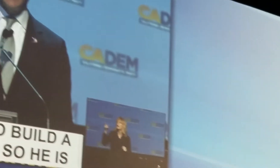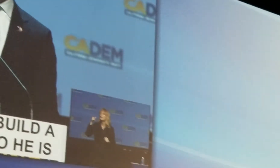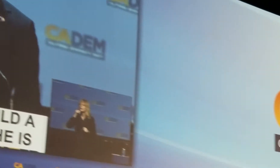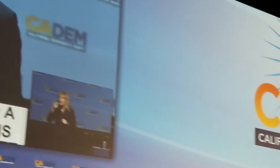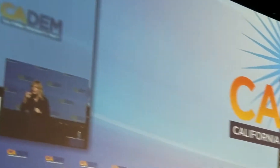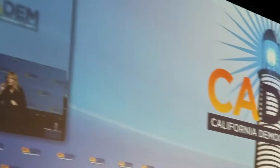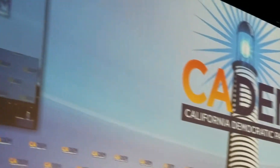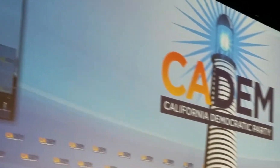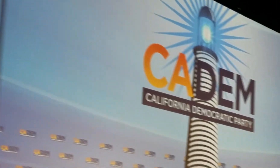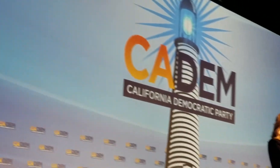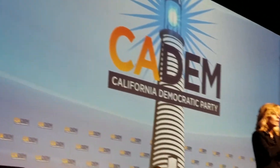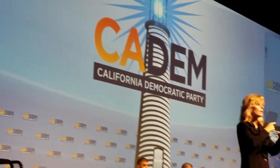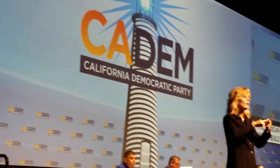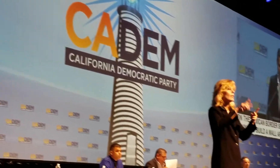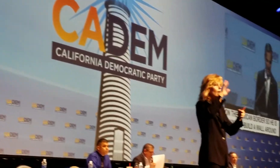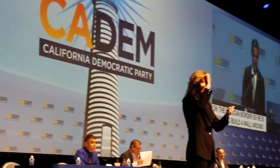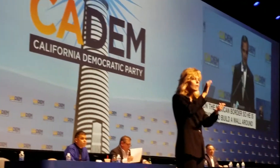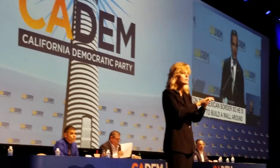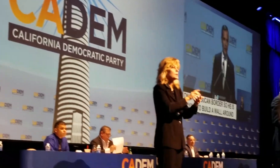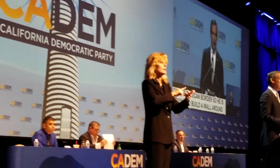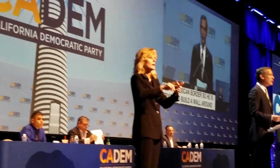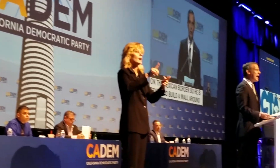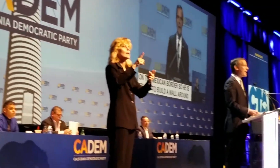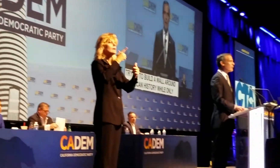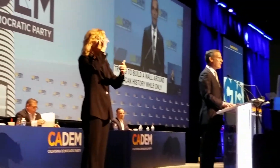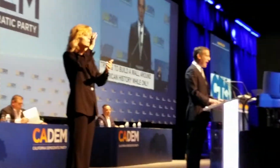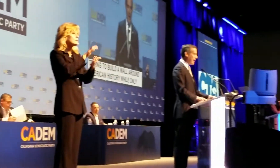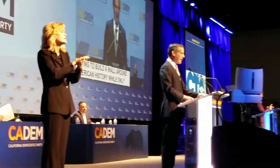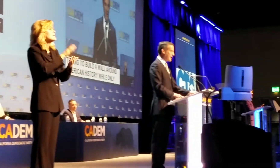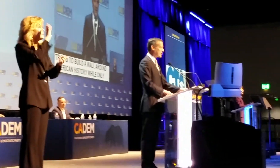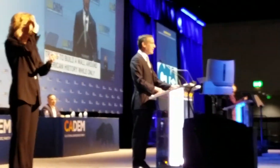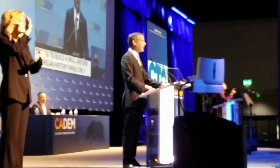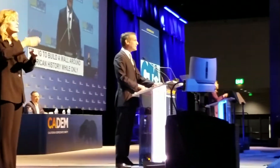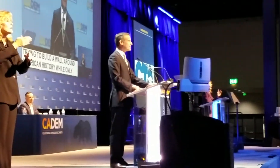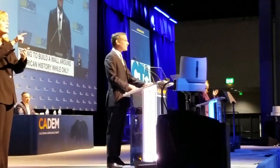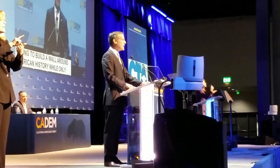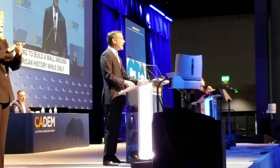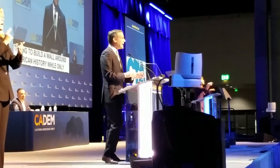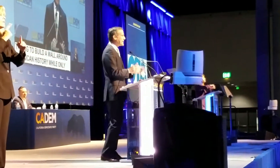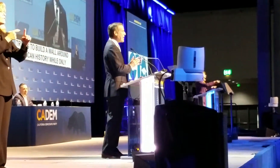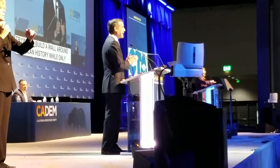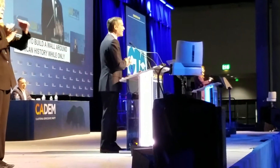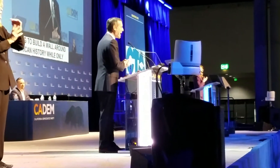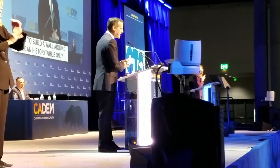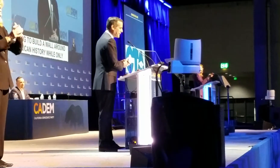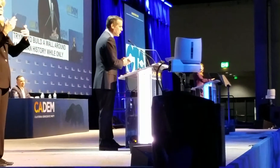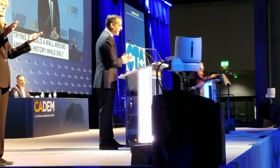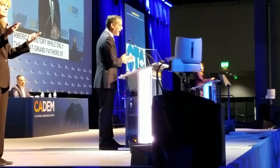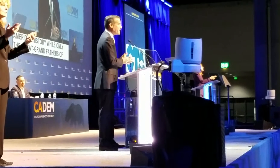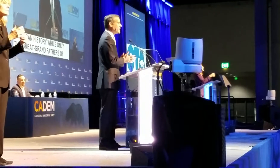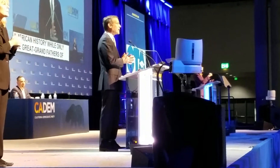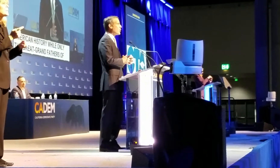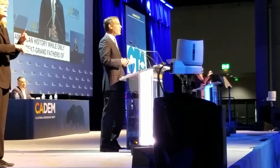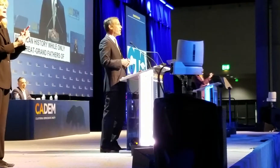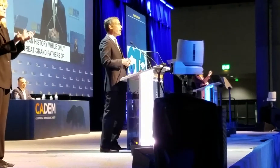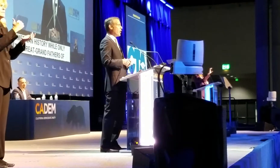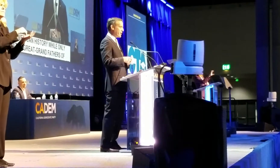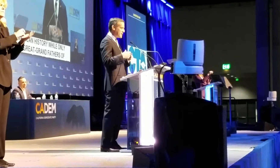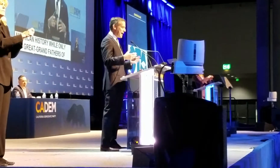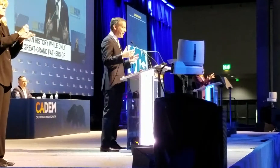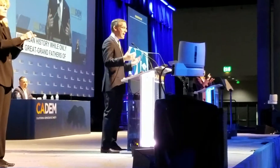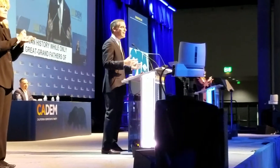husband and the son-in-law of immigrants. You can't rewrite our history. In South Carolina this week, I visited the